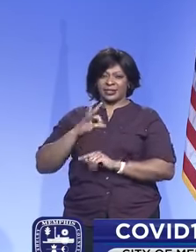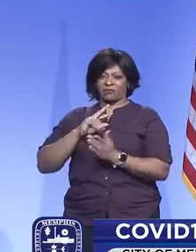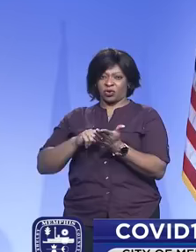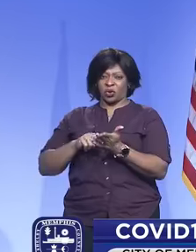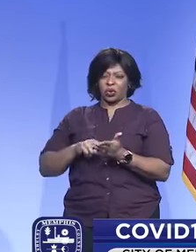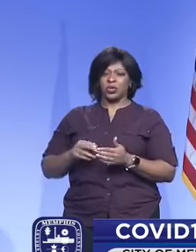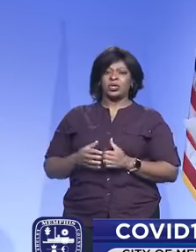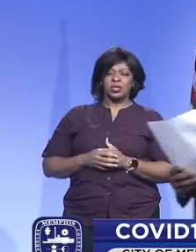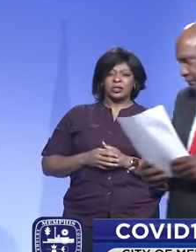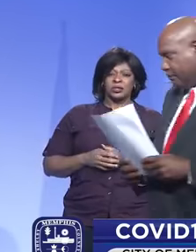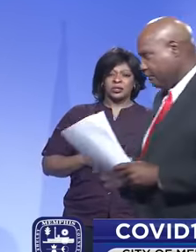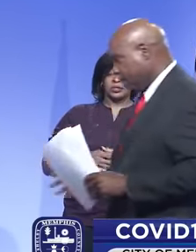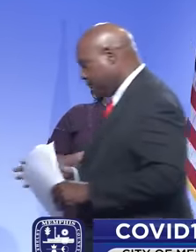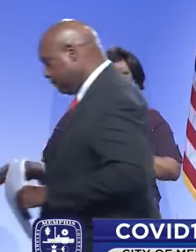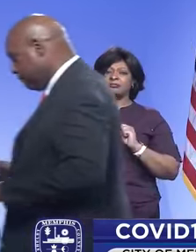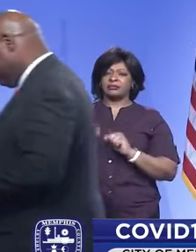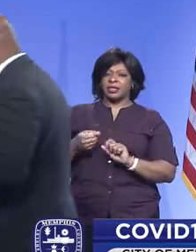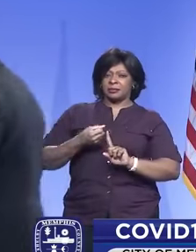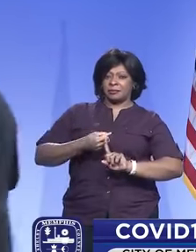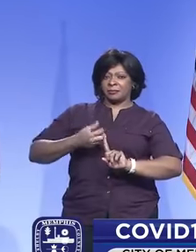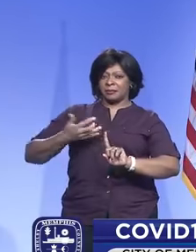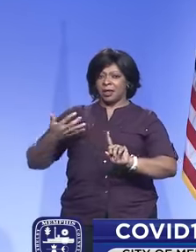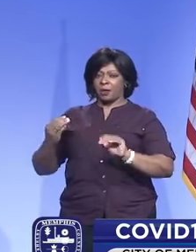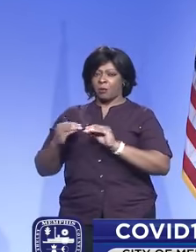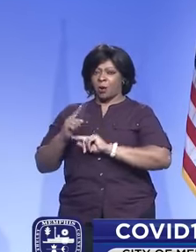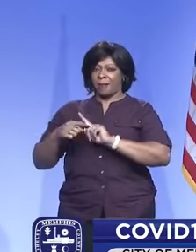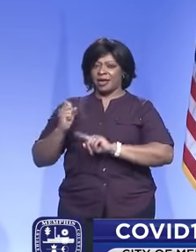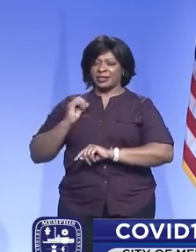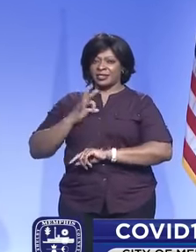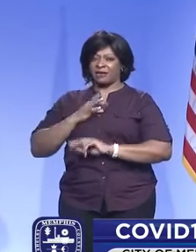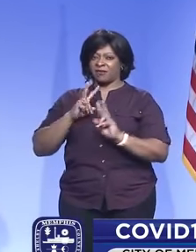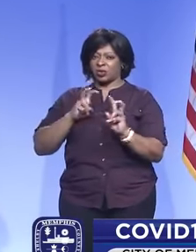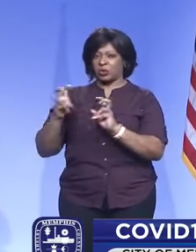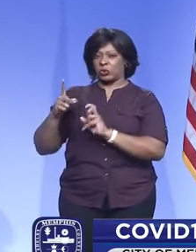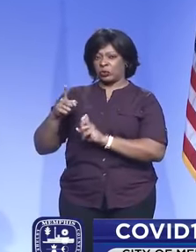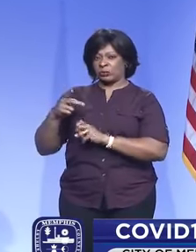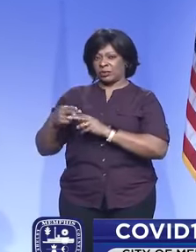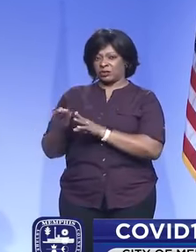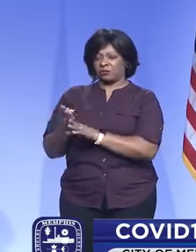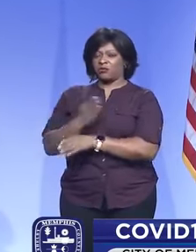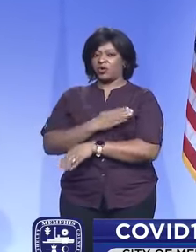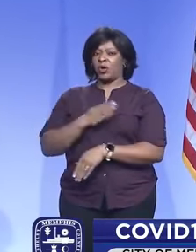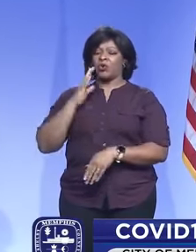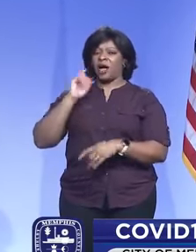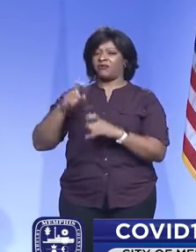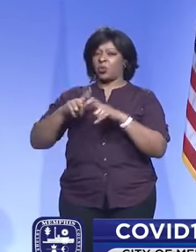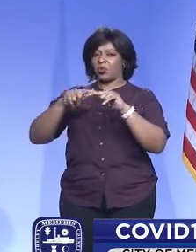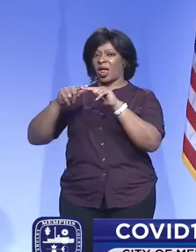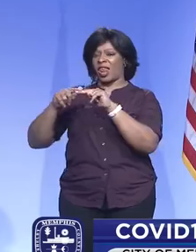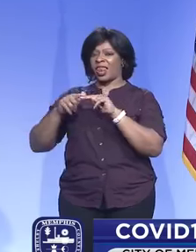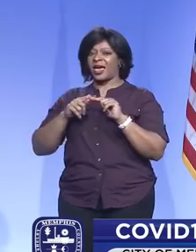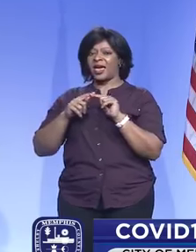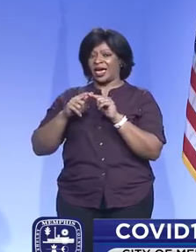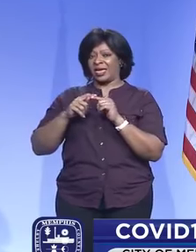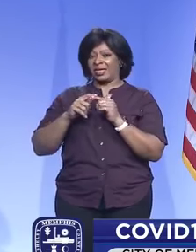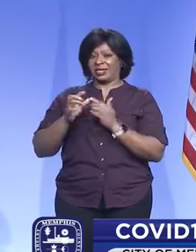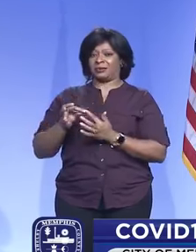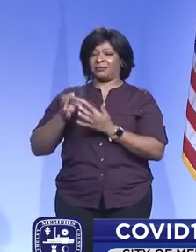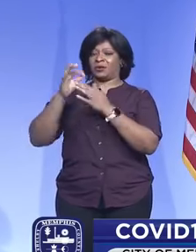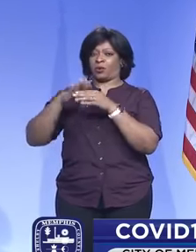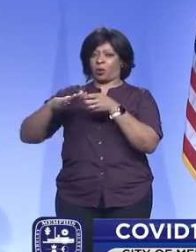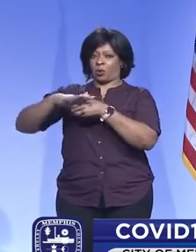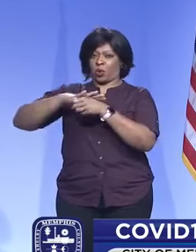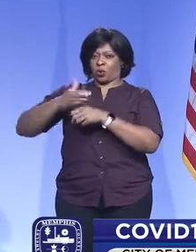can tell us a bit more about those, given what you said, that it's going to have to rely pretty exclusively on